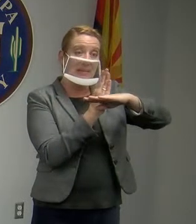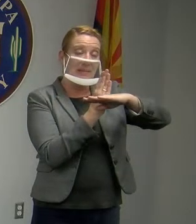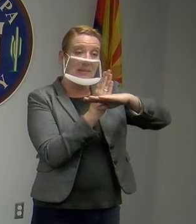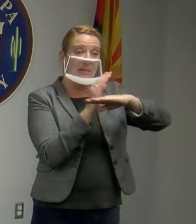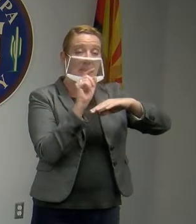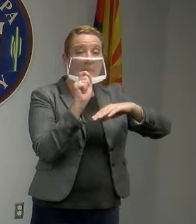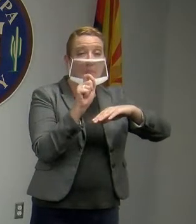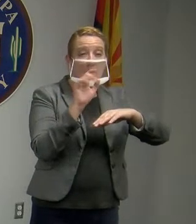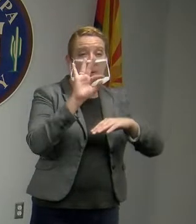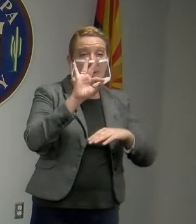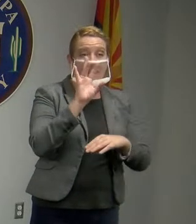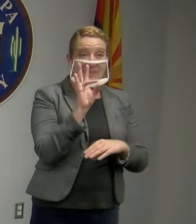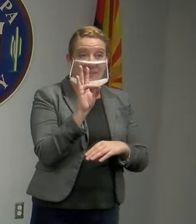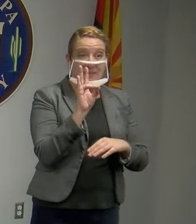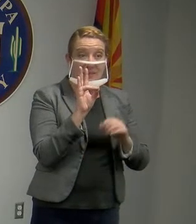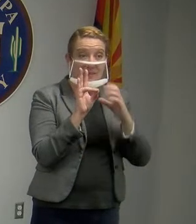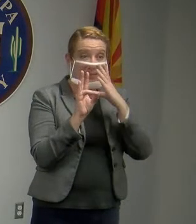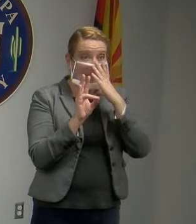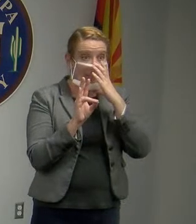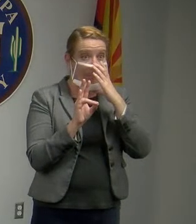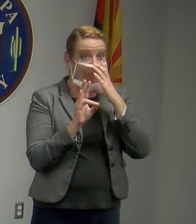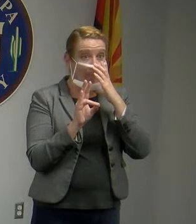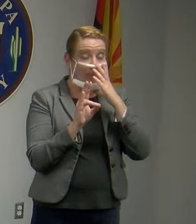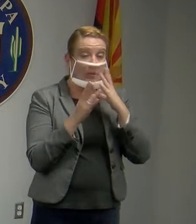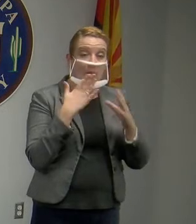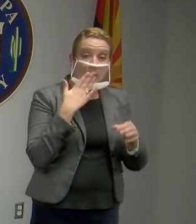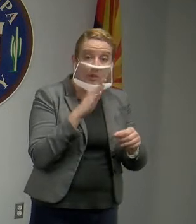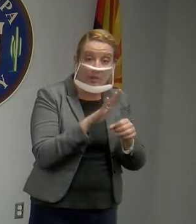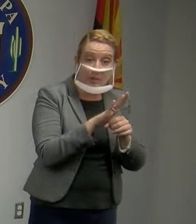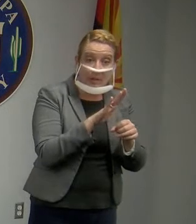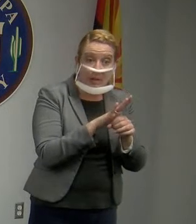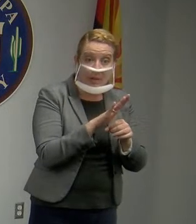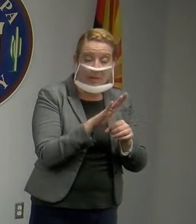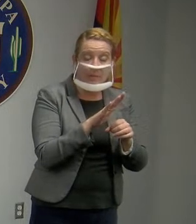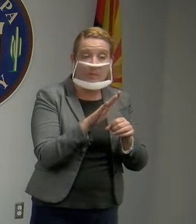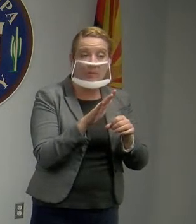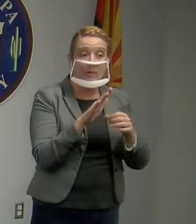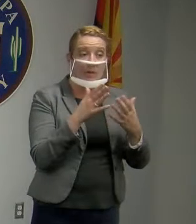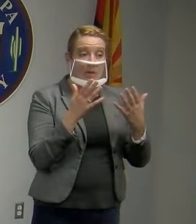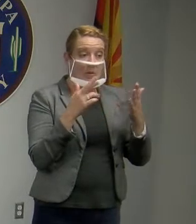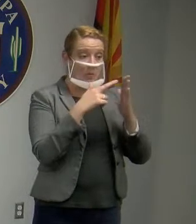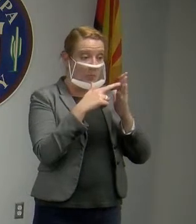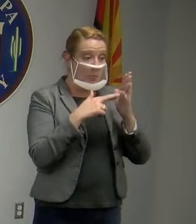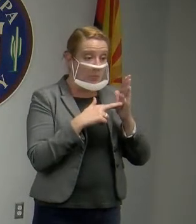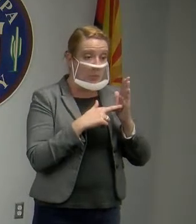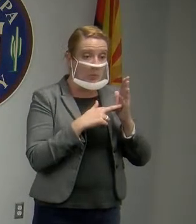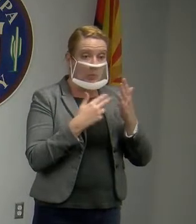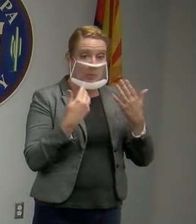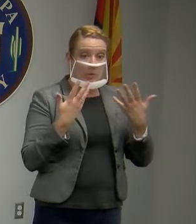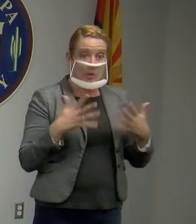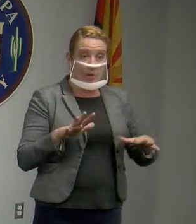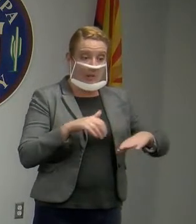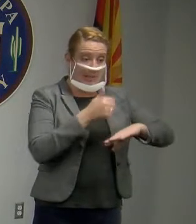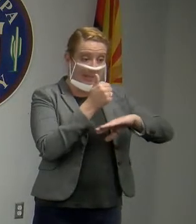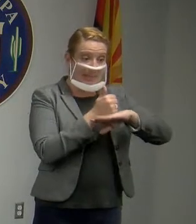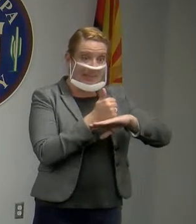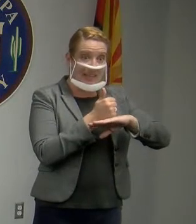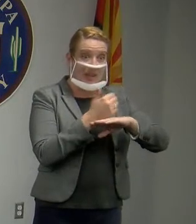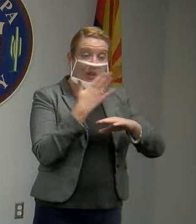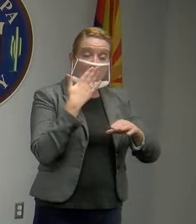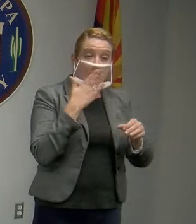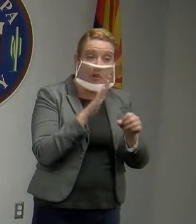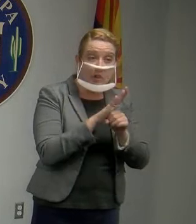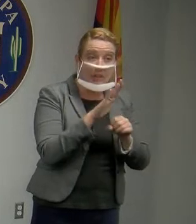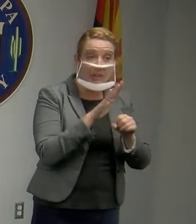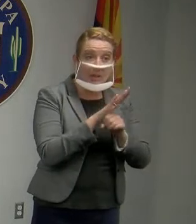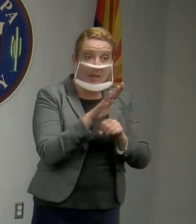there any indication in the data here in Maricopa County that would show are the measures that are currently in place enough and sufficient enough